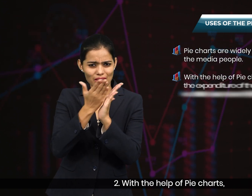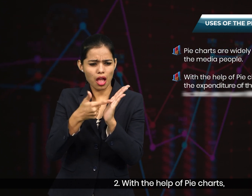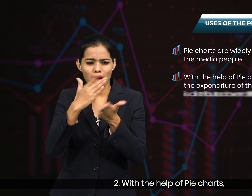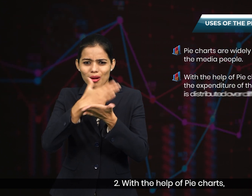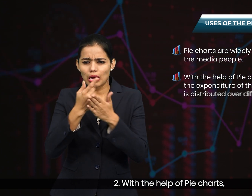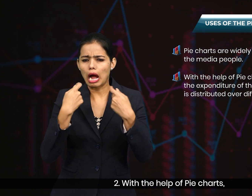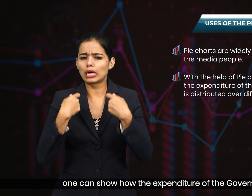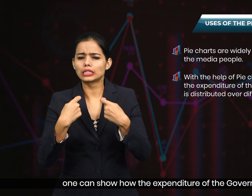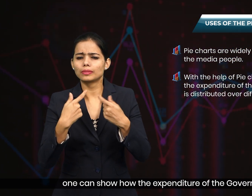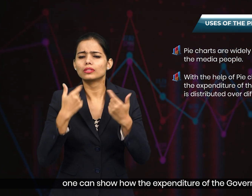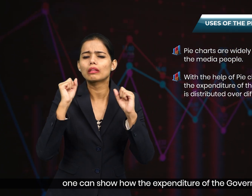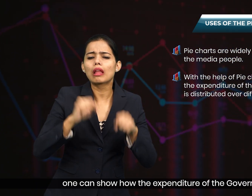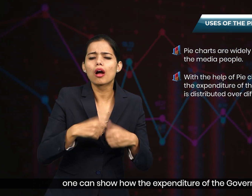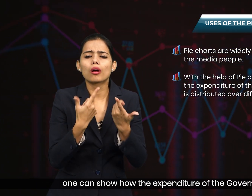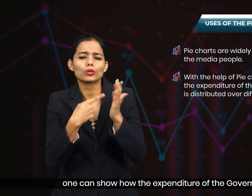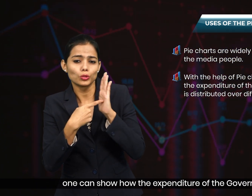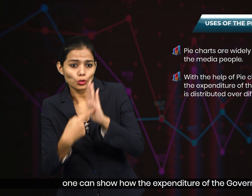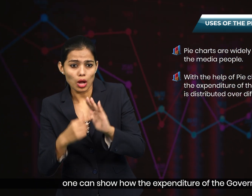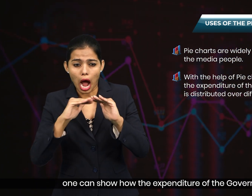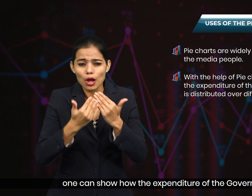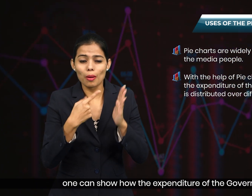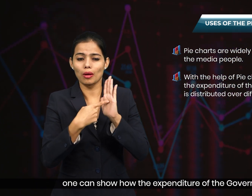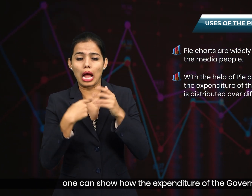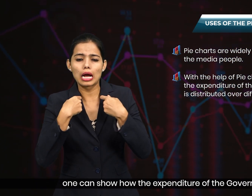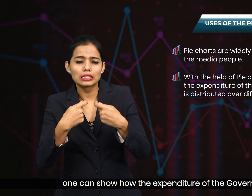charts, one can show how the expenditure of the